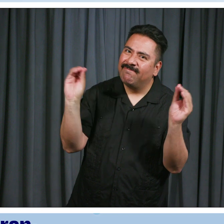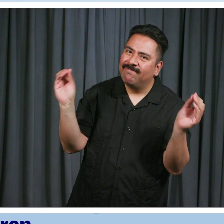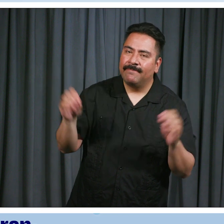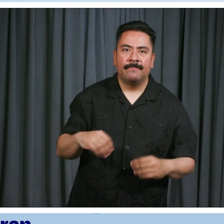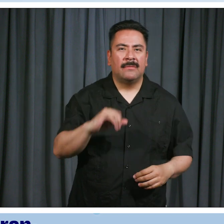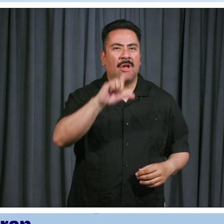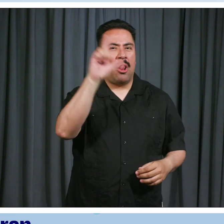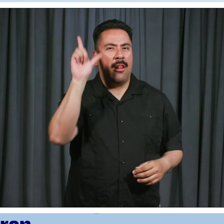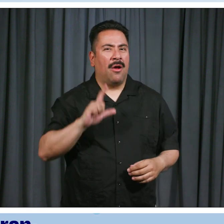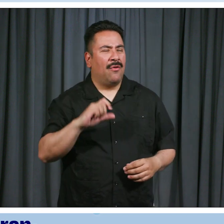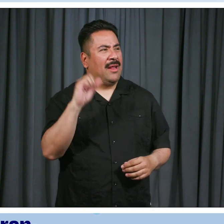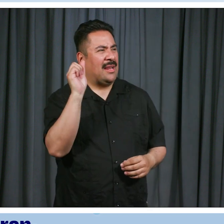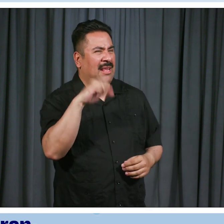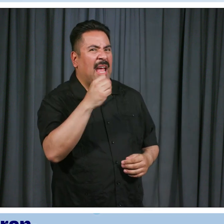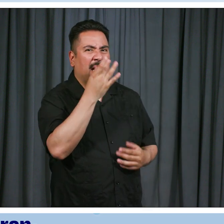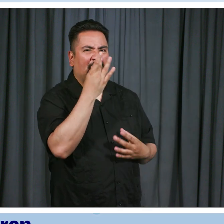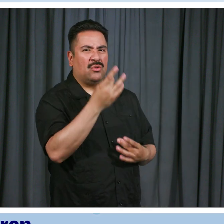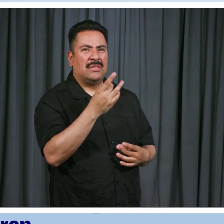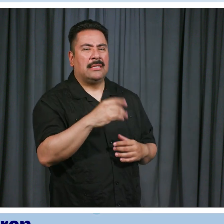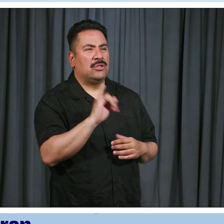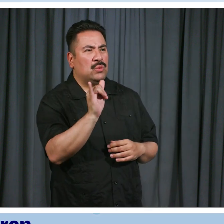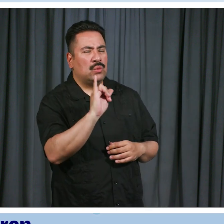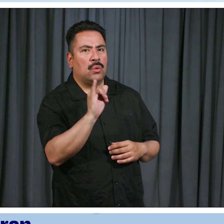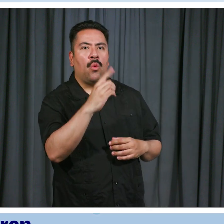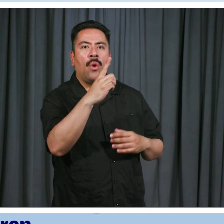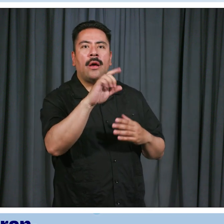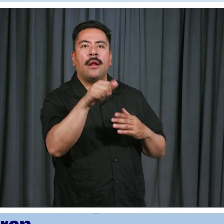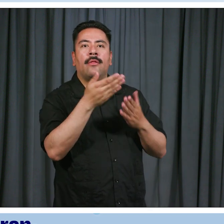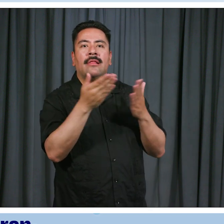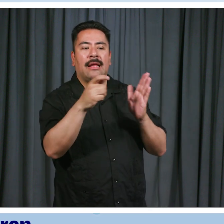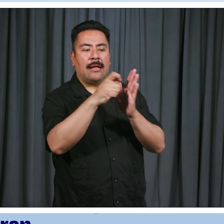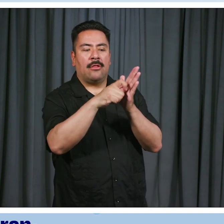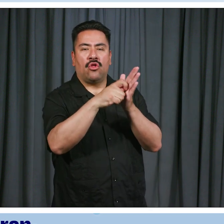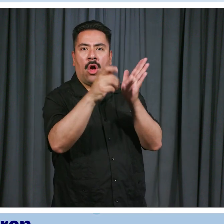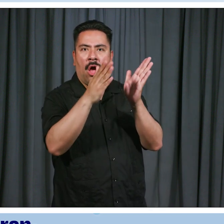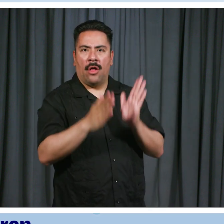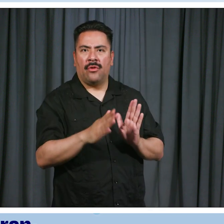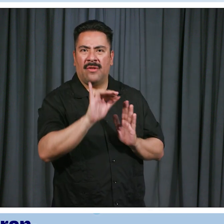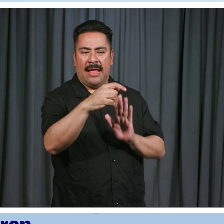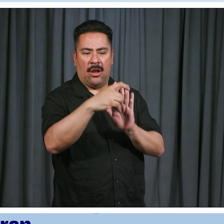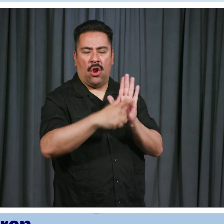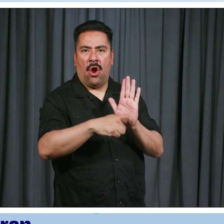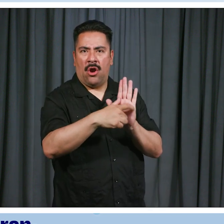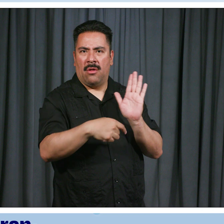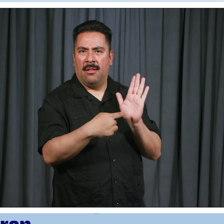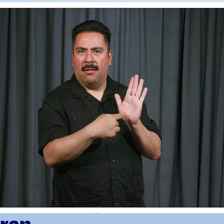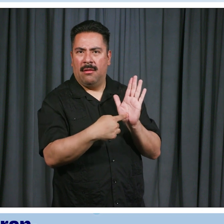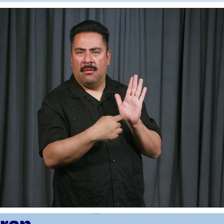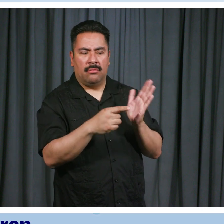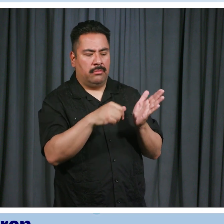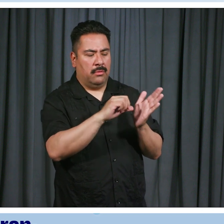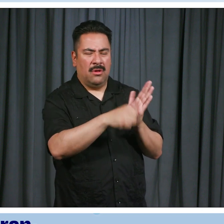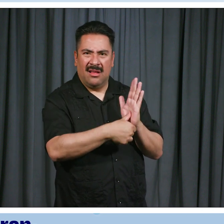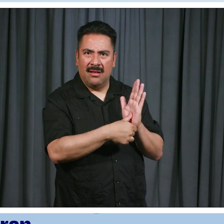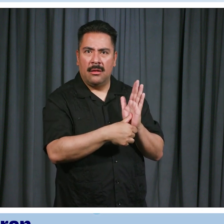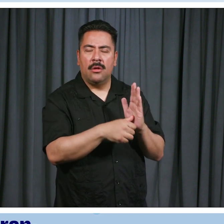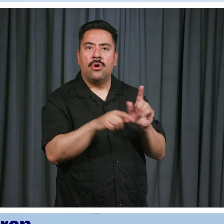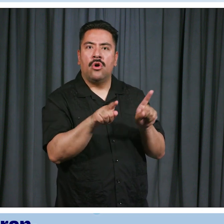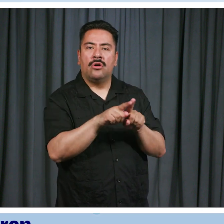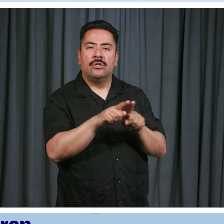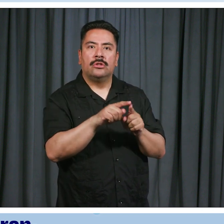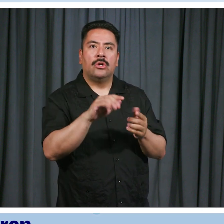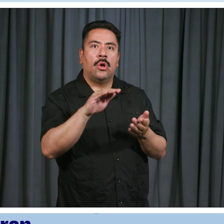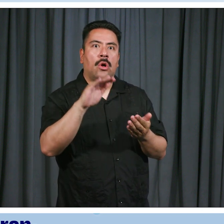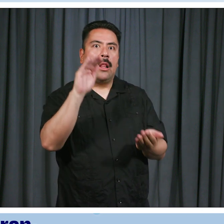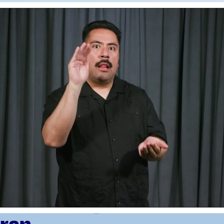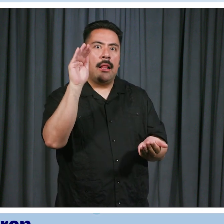was interesting too, because one of the other things that the authors of the article pointed out is that it's actually less expensive